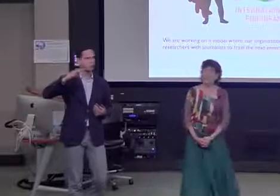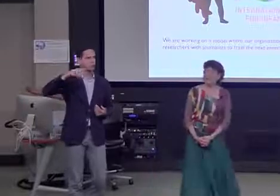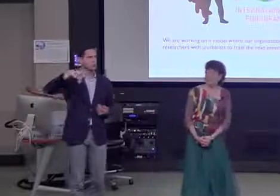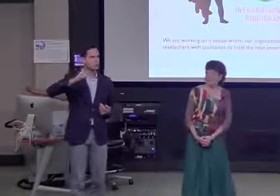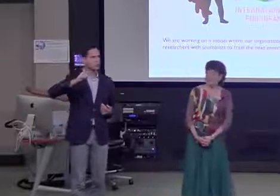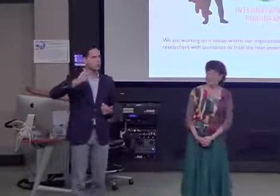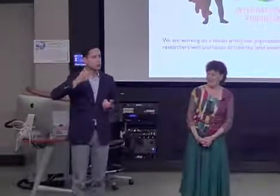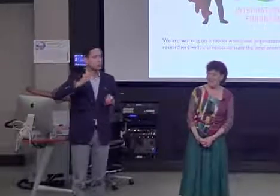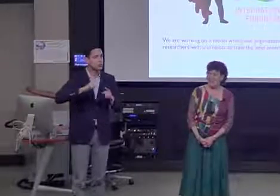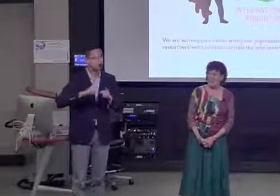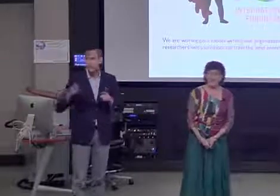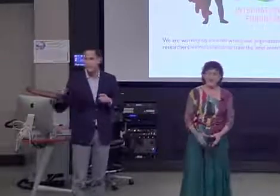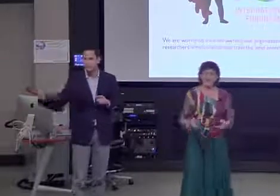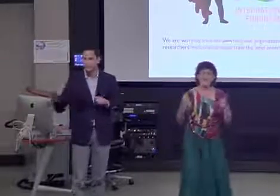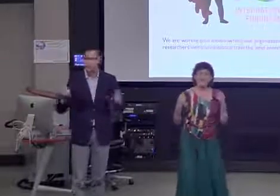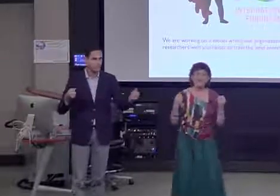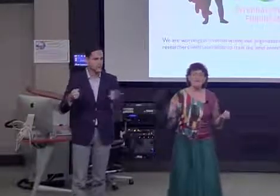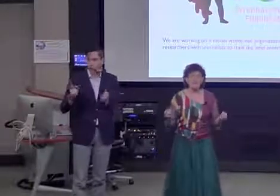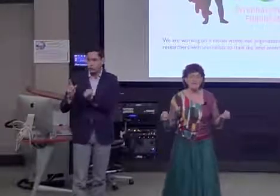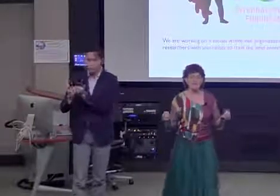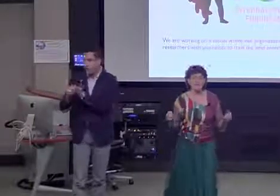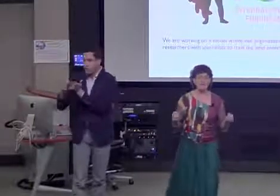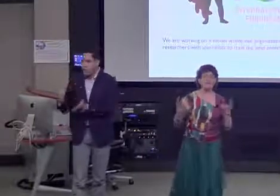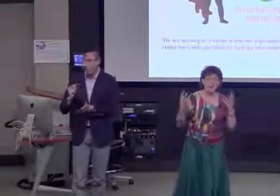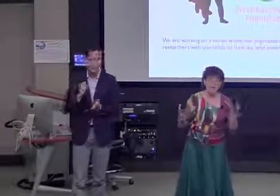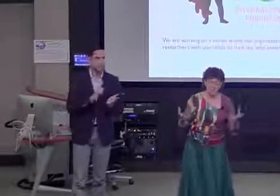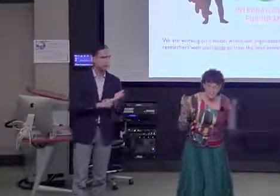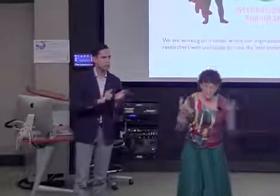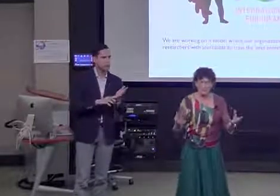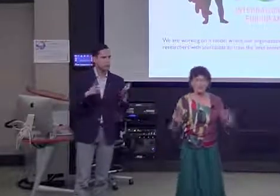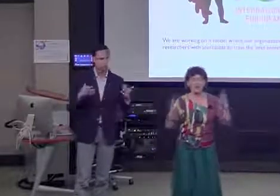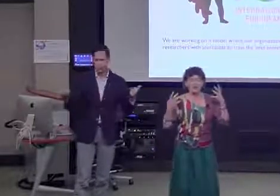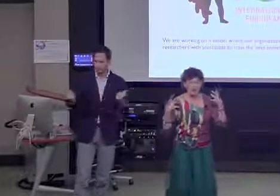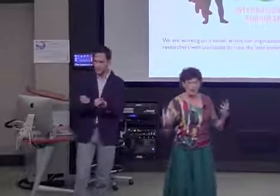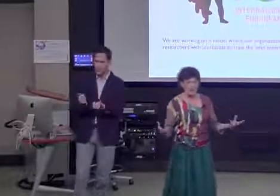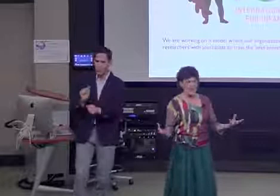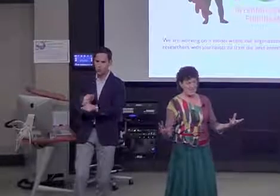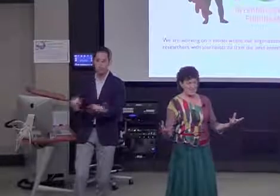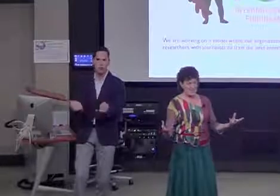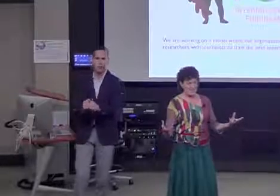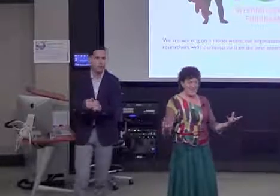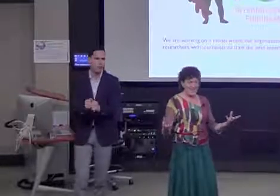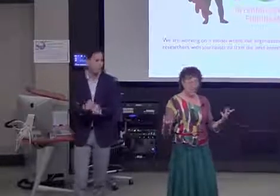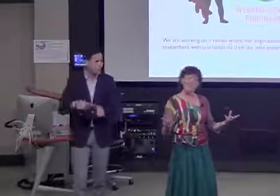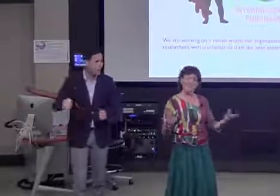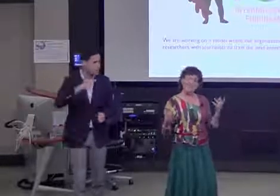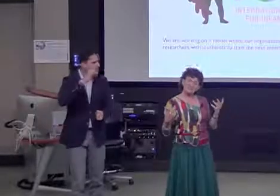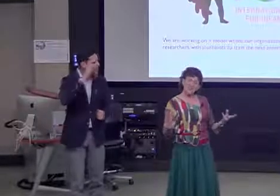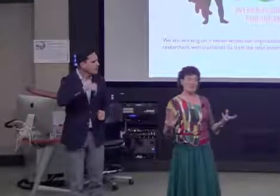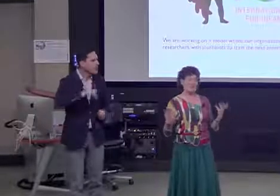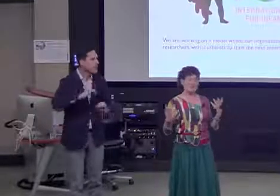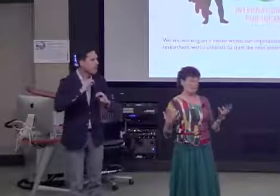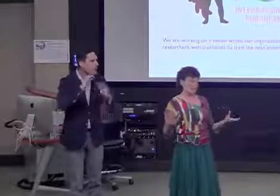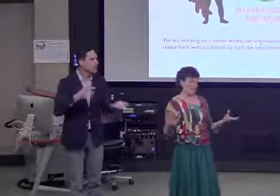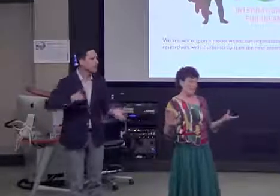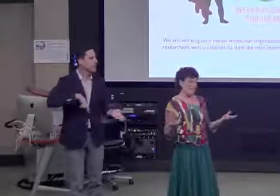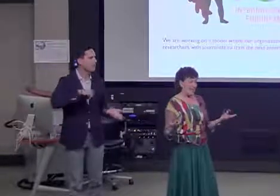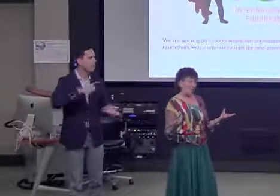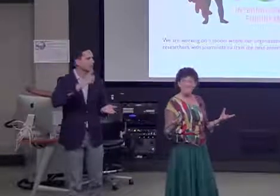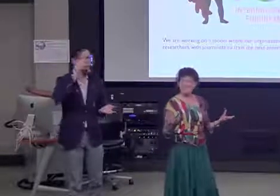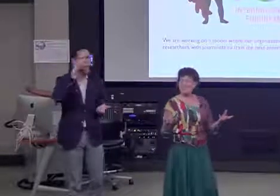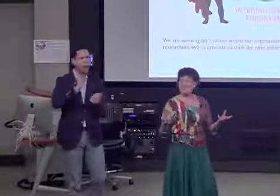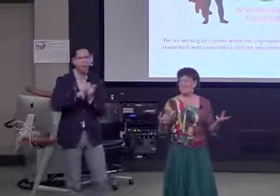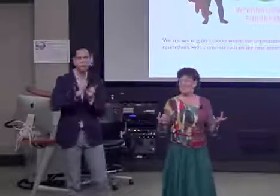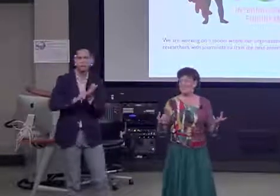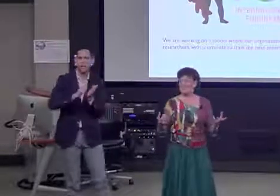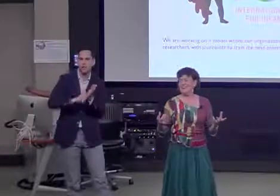with journalists. Let's face it, none of us were trained how to talk to the press.